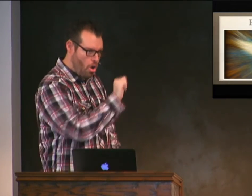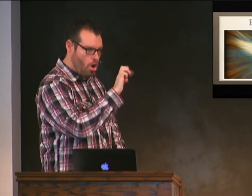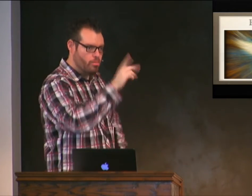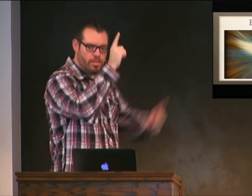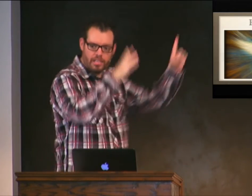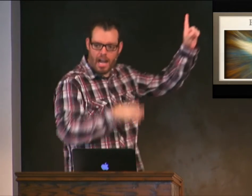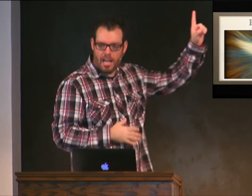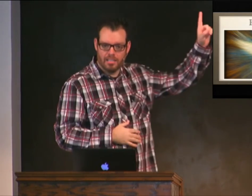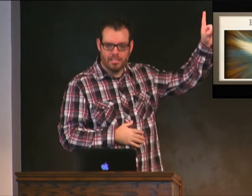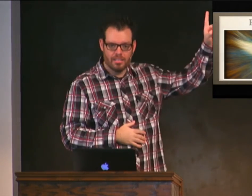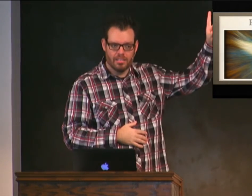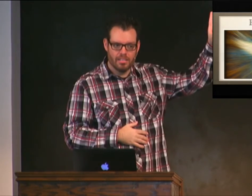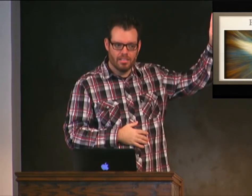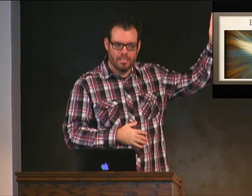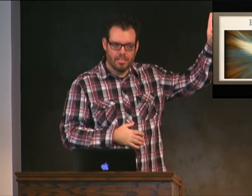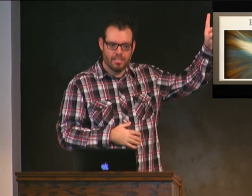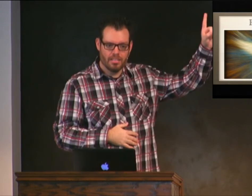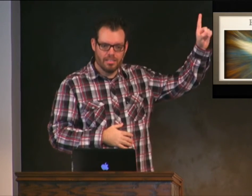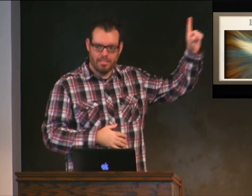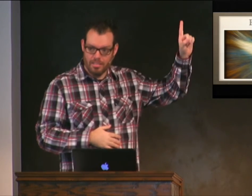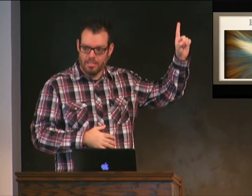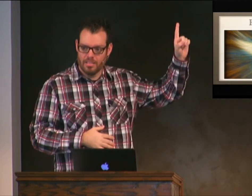the armor of God.